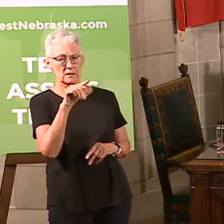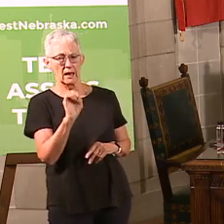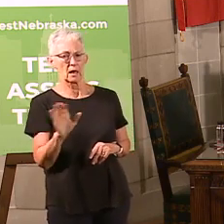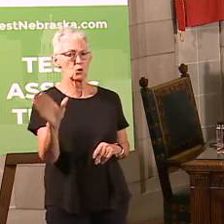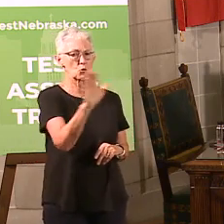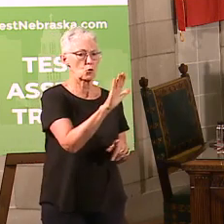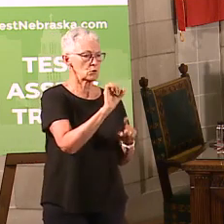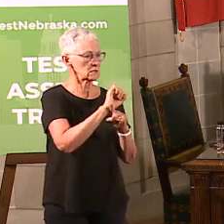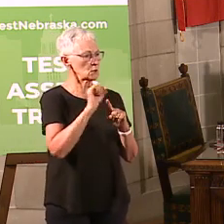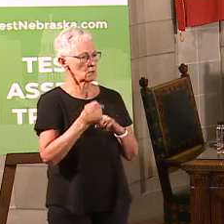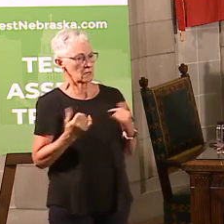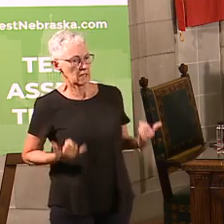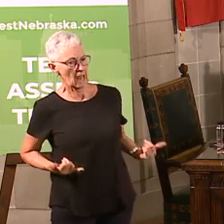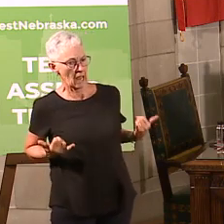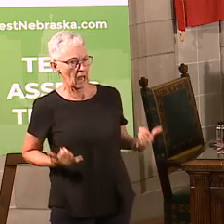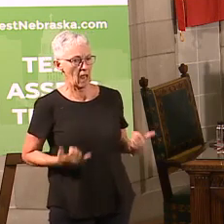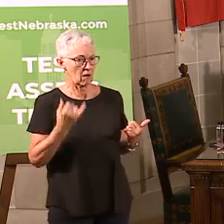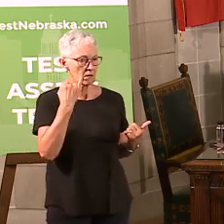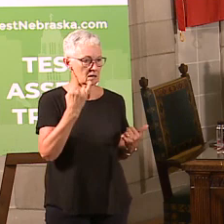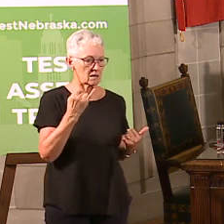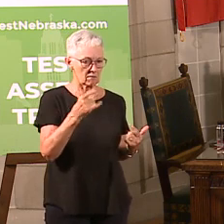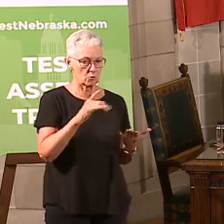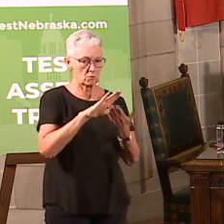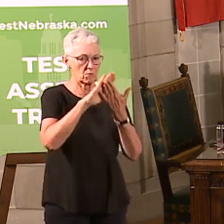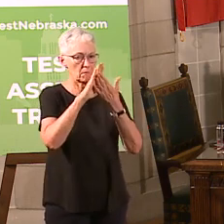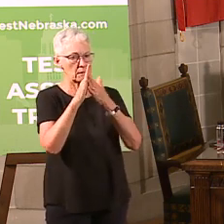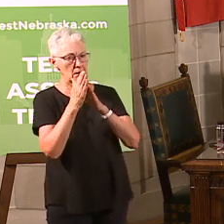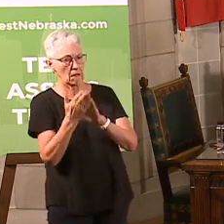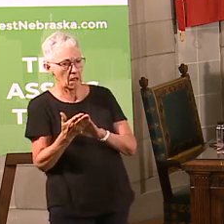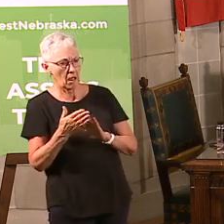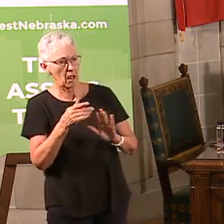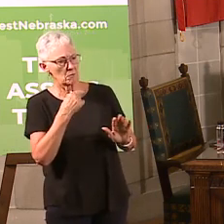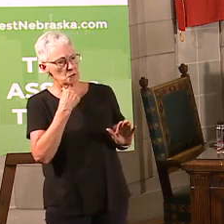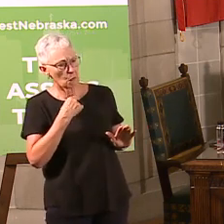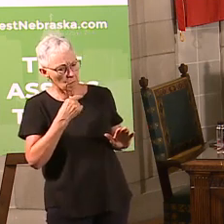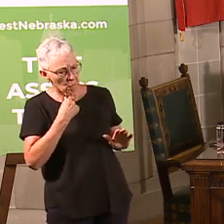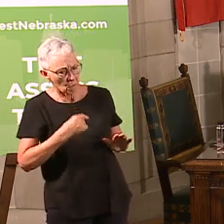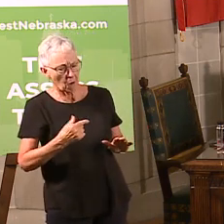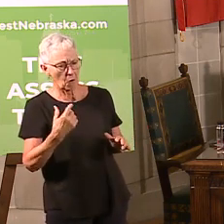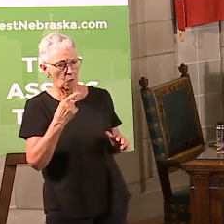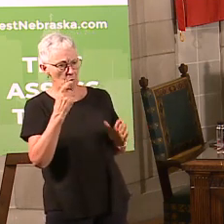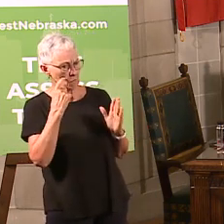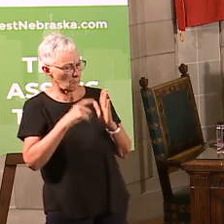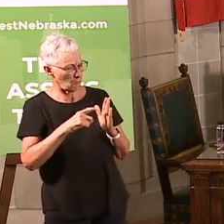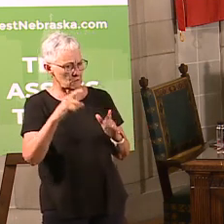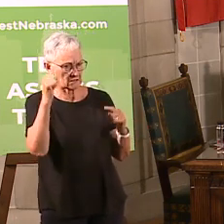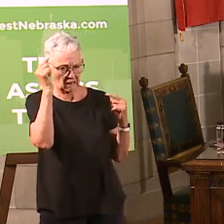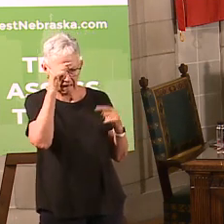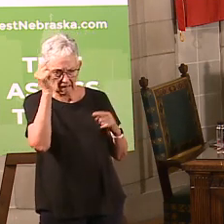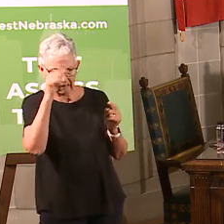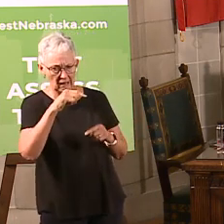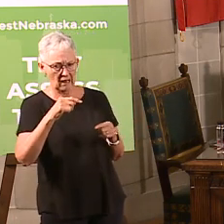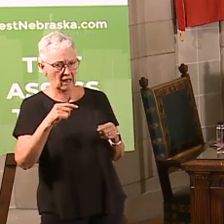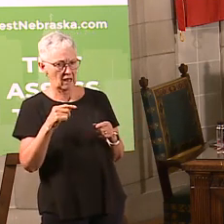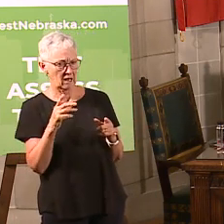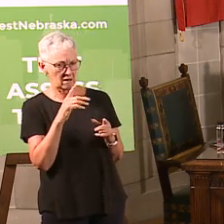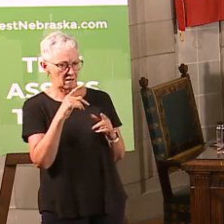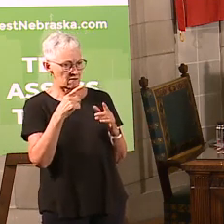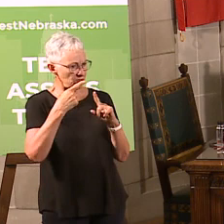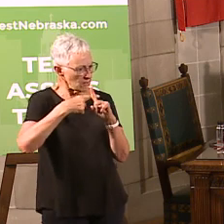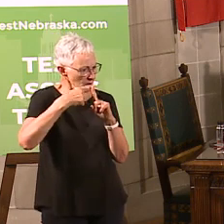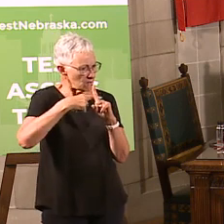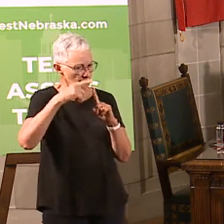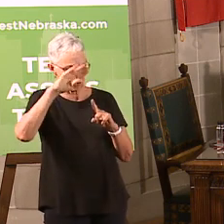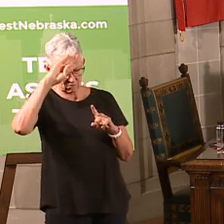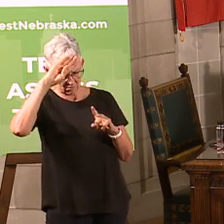if your status has changed, and of course symptoms can develop quickly. That could be one of the reasons, or You might get asked to get tested again because we changed